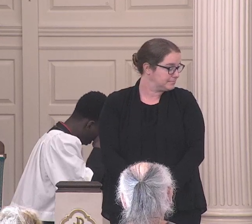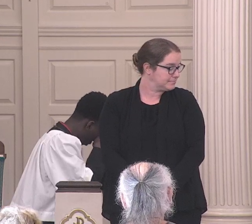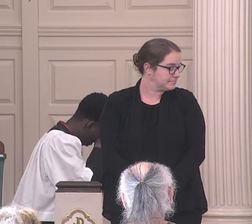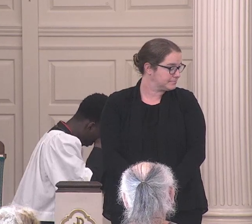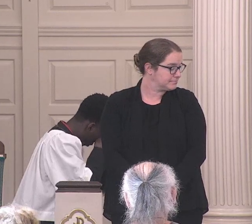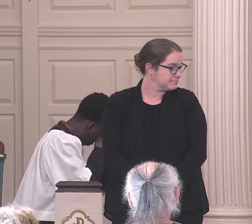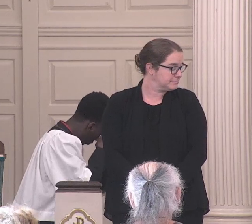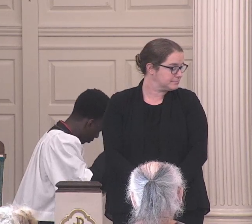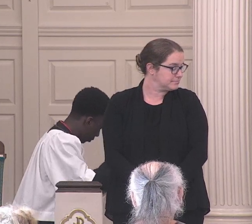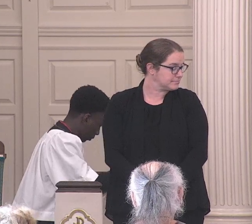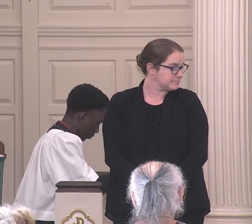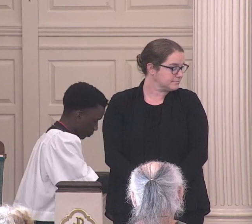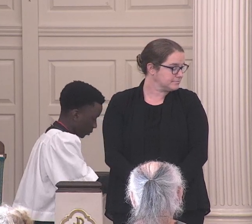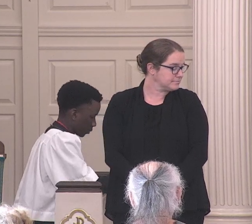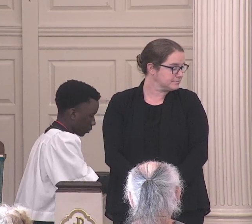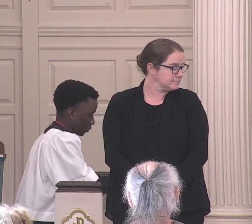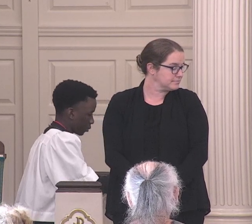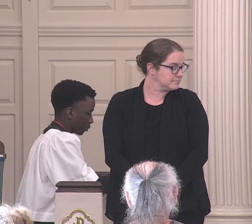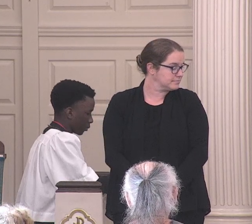forever.